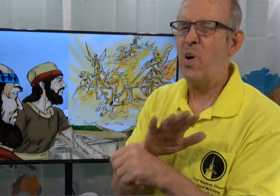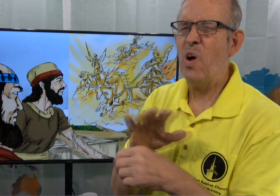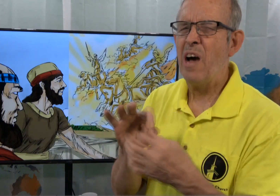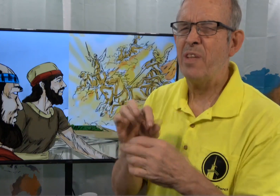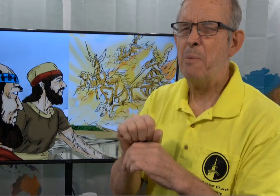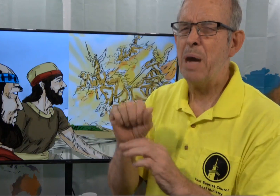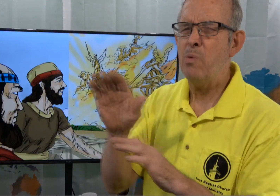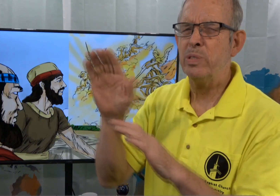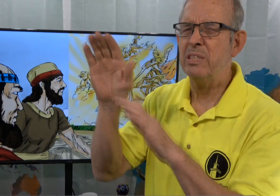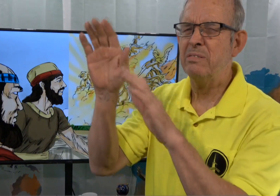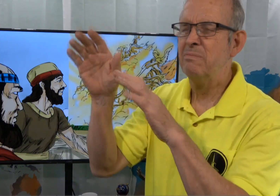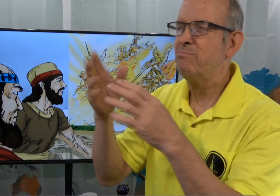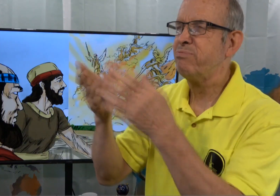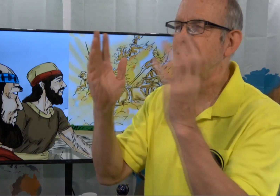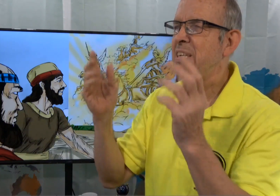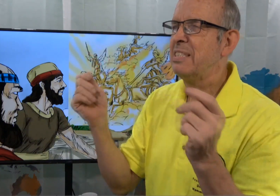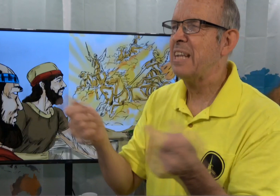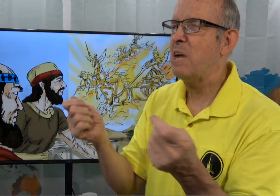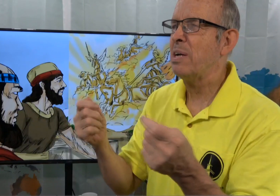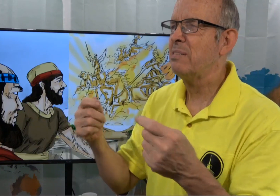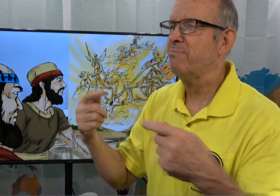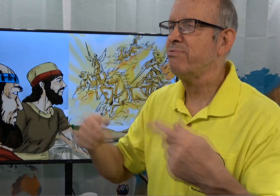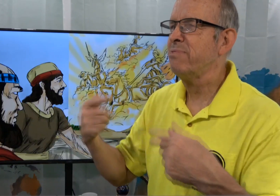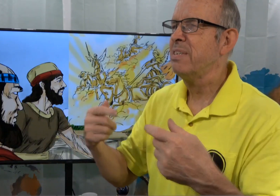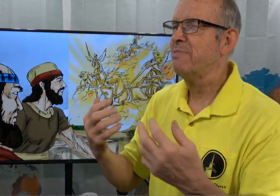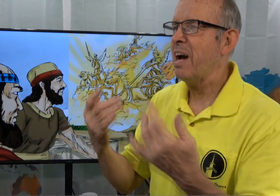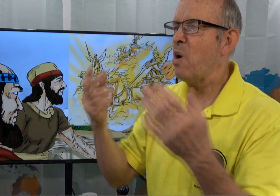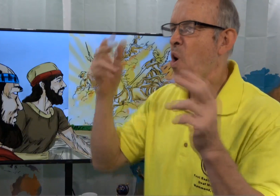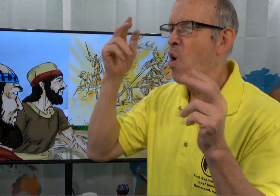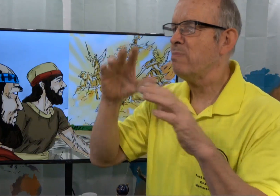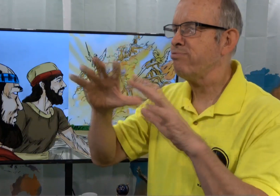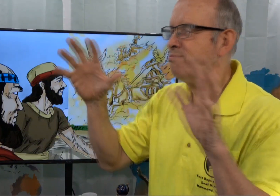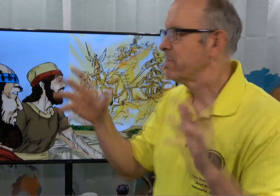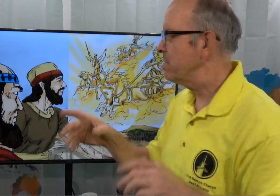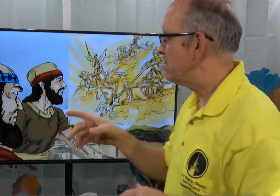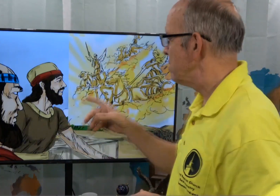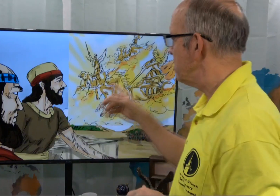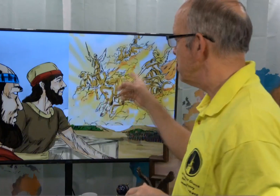full of mountain, seven, by the Holy